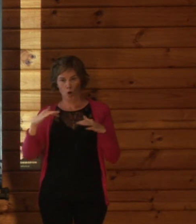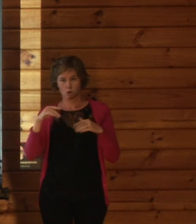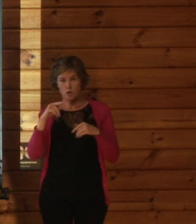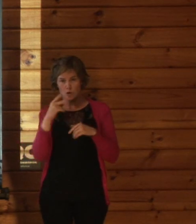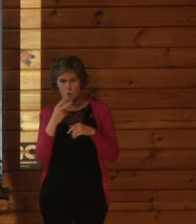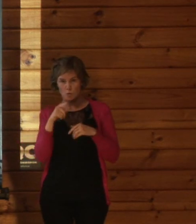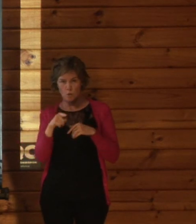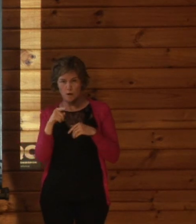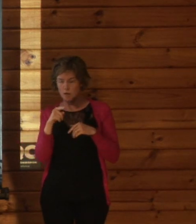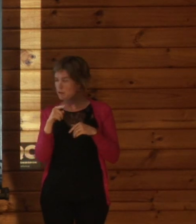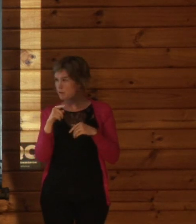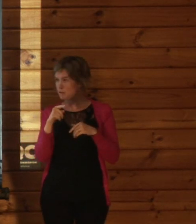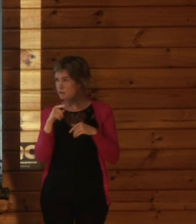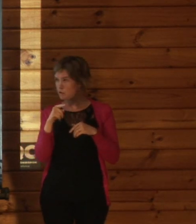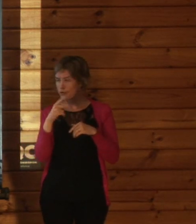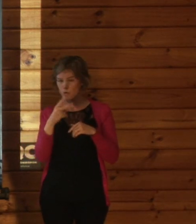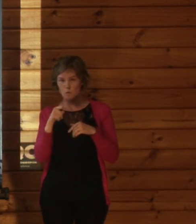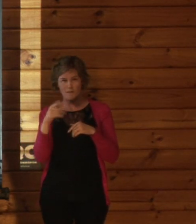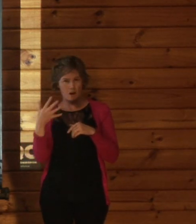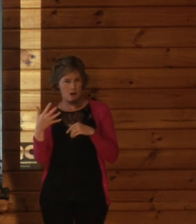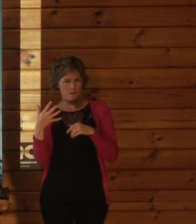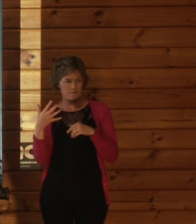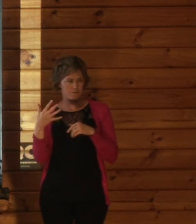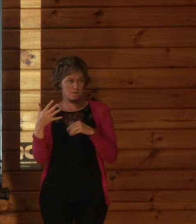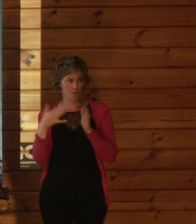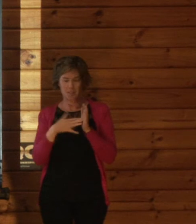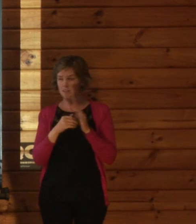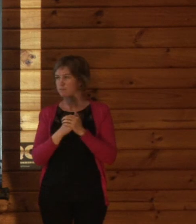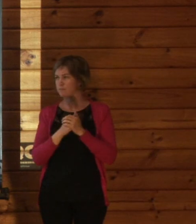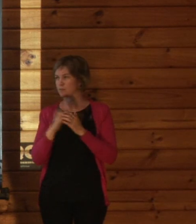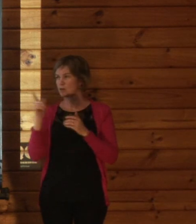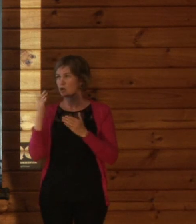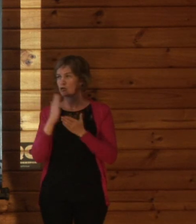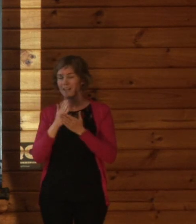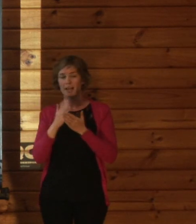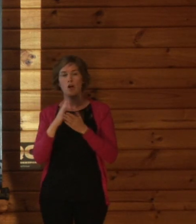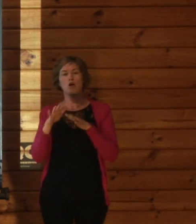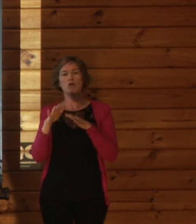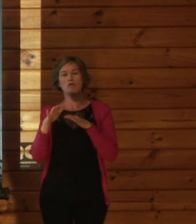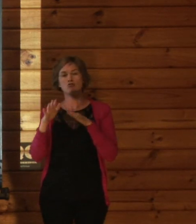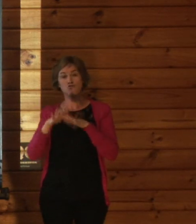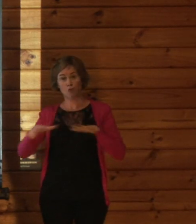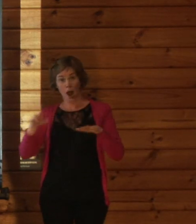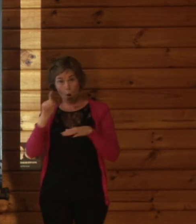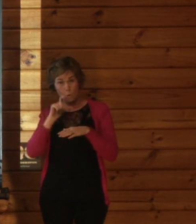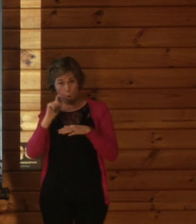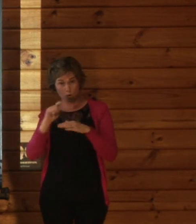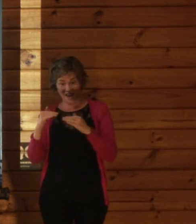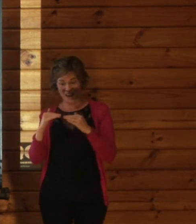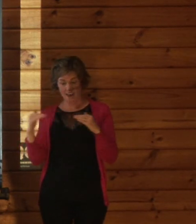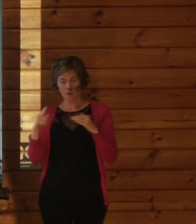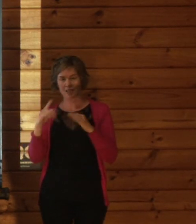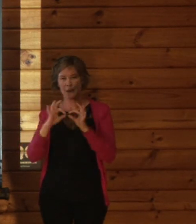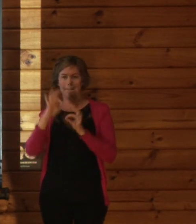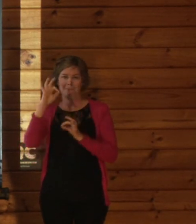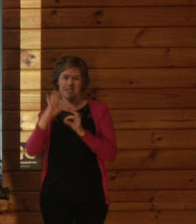land. The groundwater level is measured separately. And so the fact that it was done while there was work going on dewatering